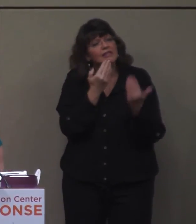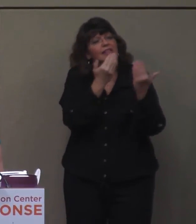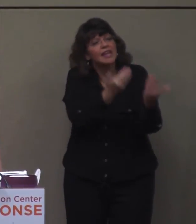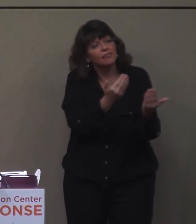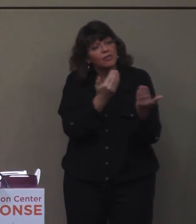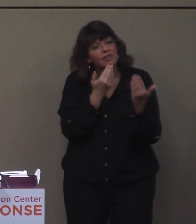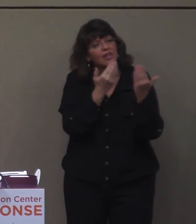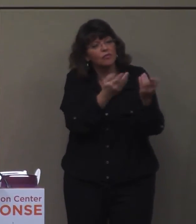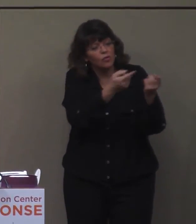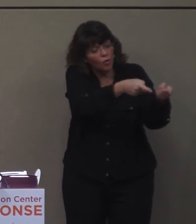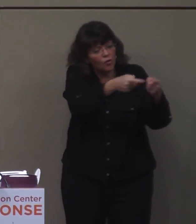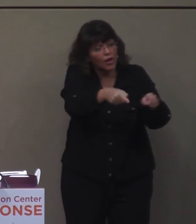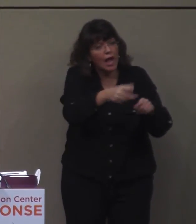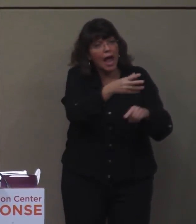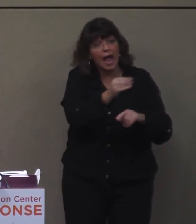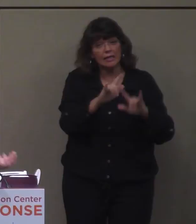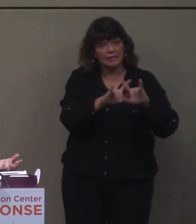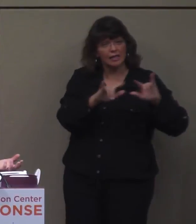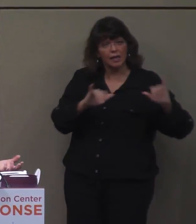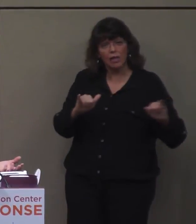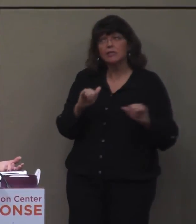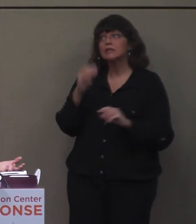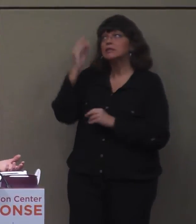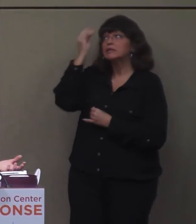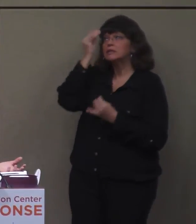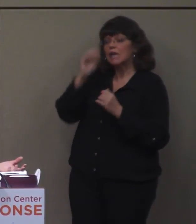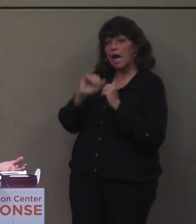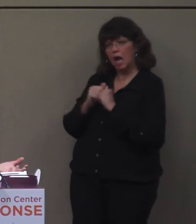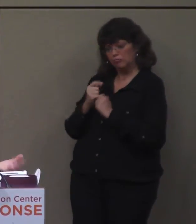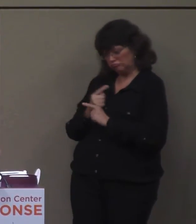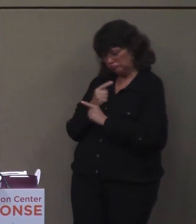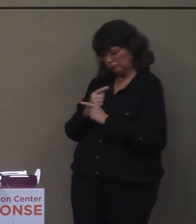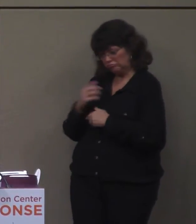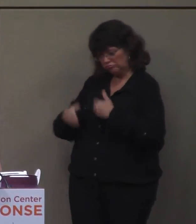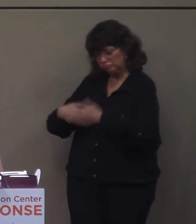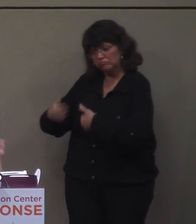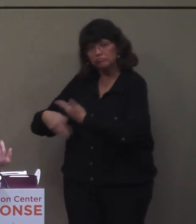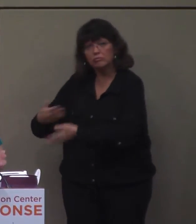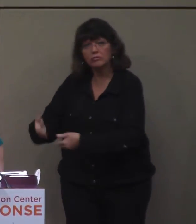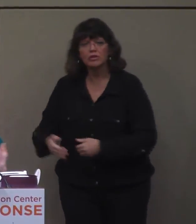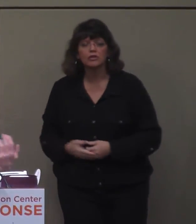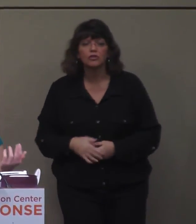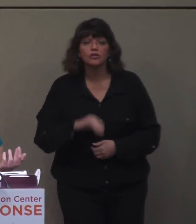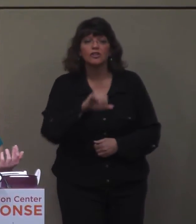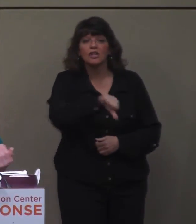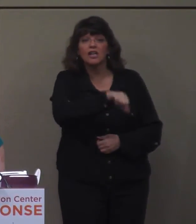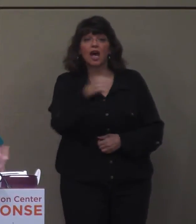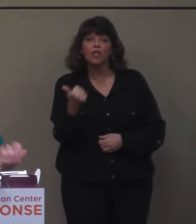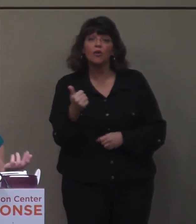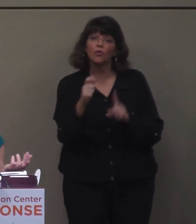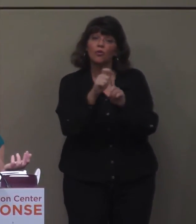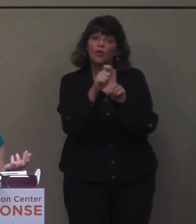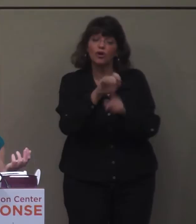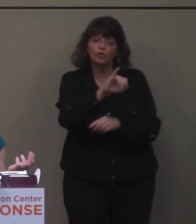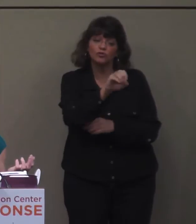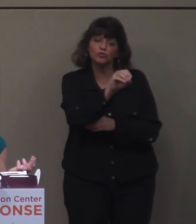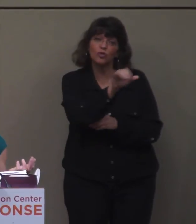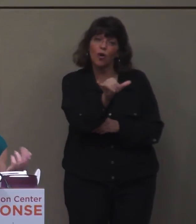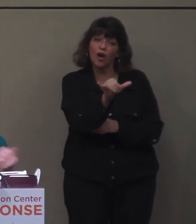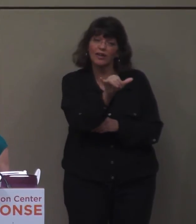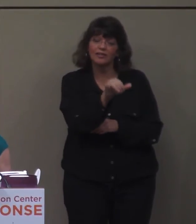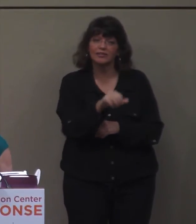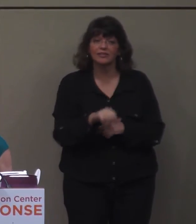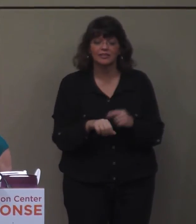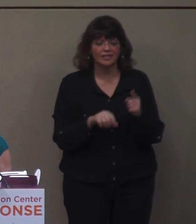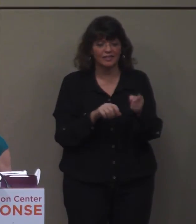moment. Another thing as far as the positivity factors is joy and serenity. In your home, you know, you're stuck in your